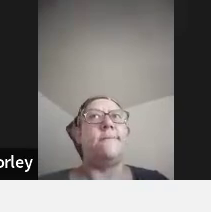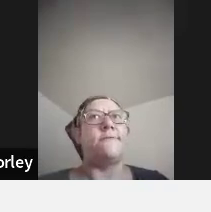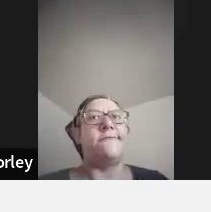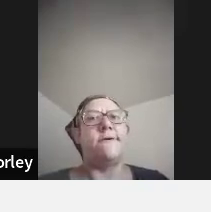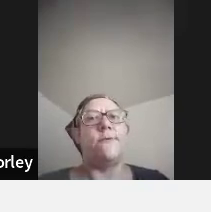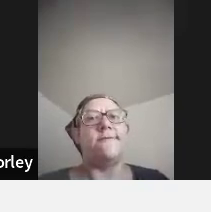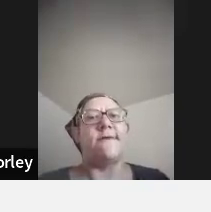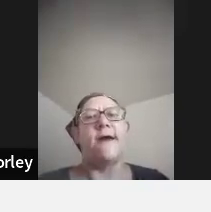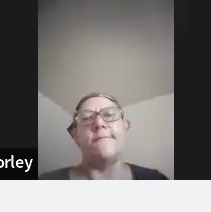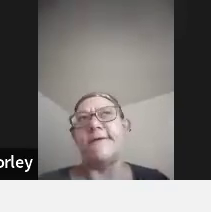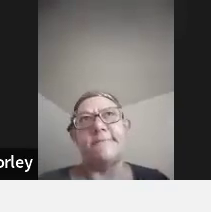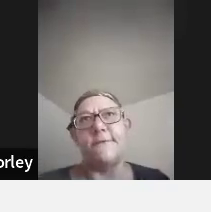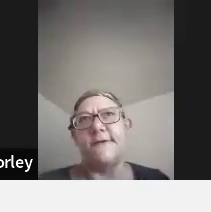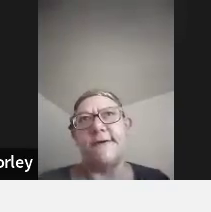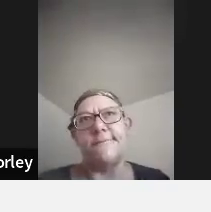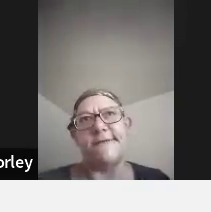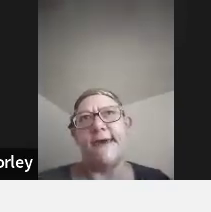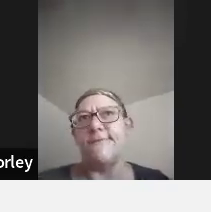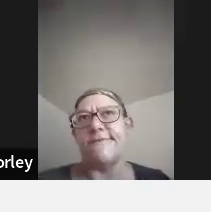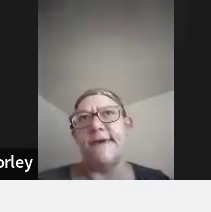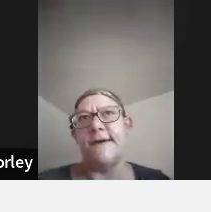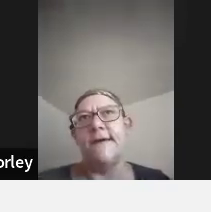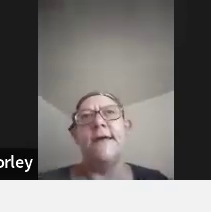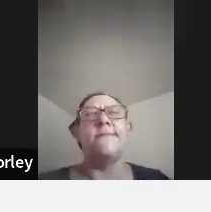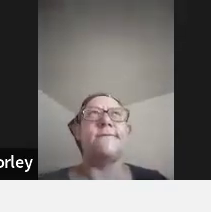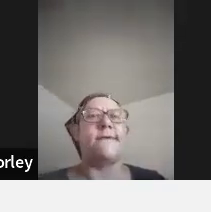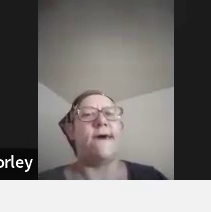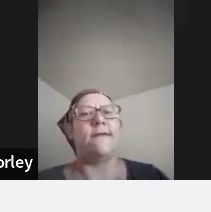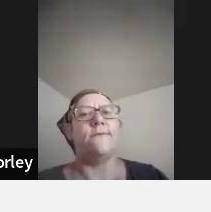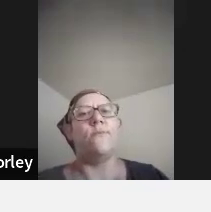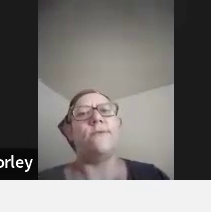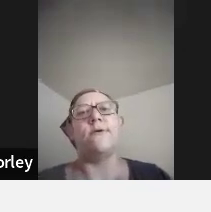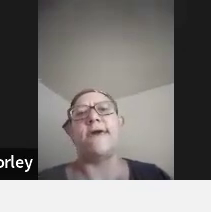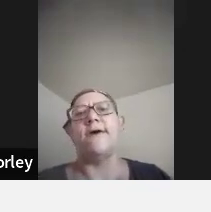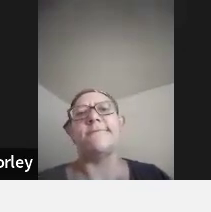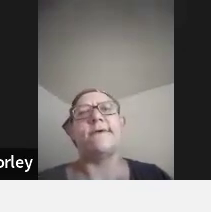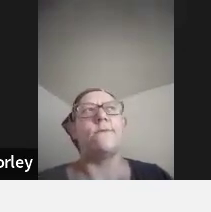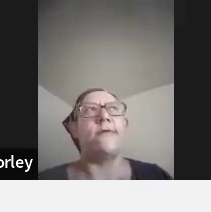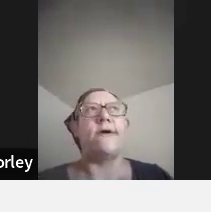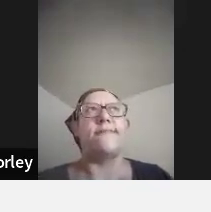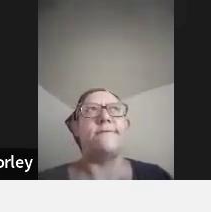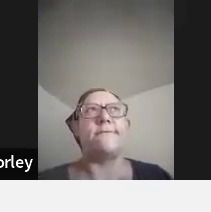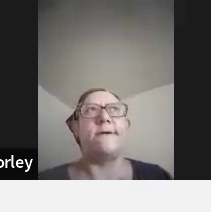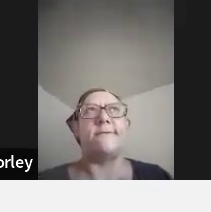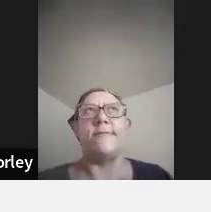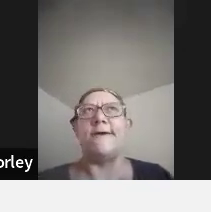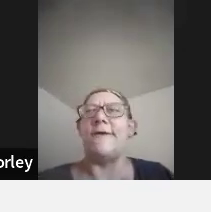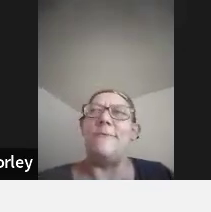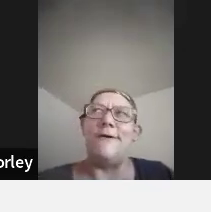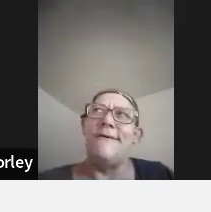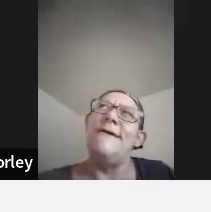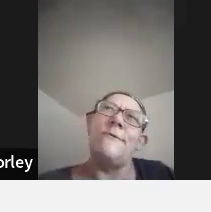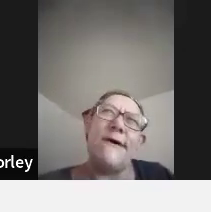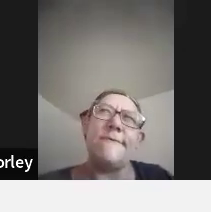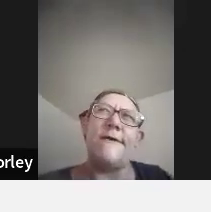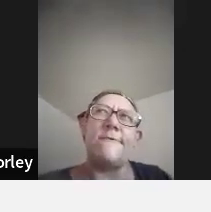and unable to deal with time placements when it comes to counseling, things like that. When we go to counseling, we look at the situation and we're like, okay,